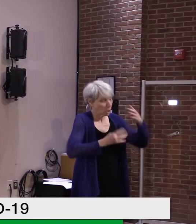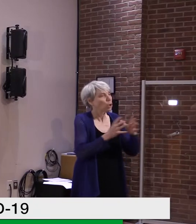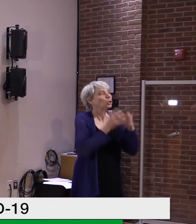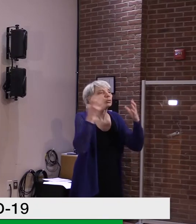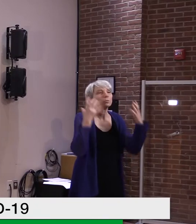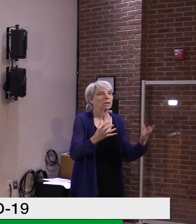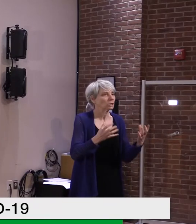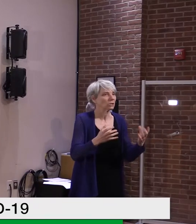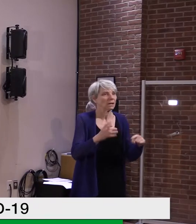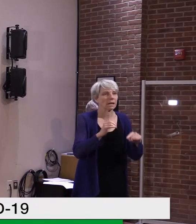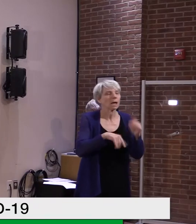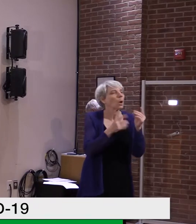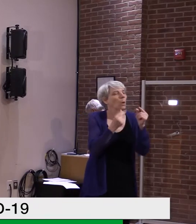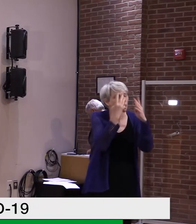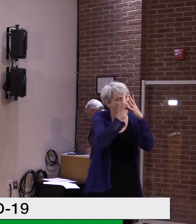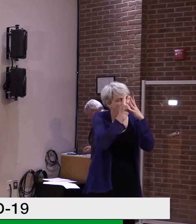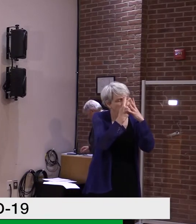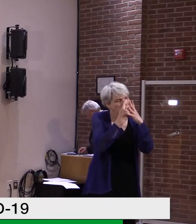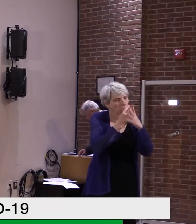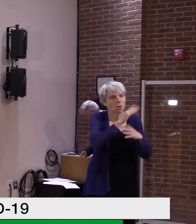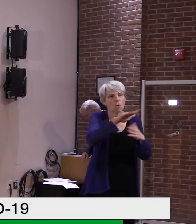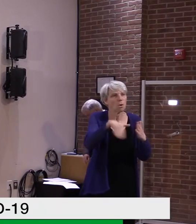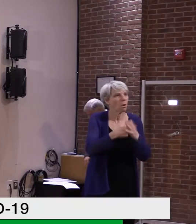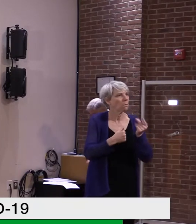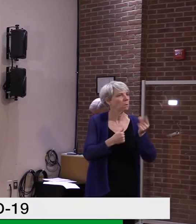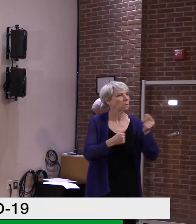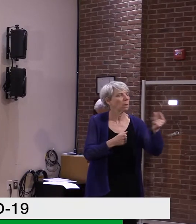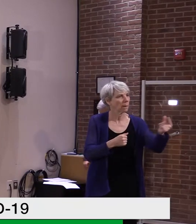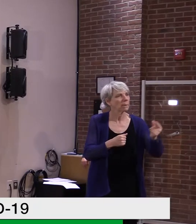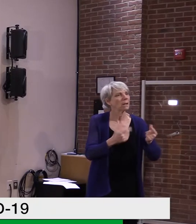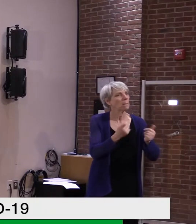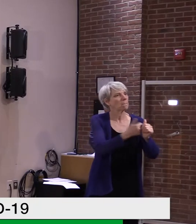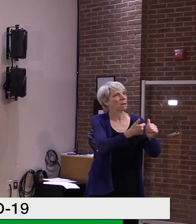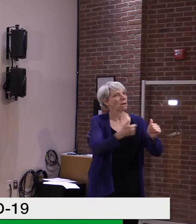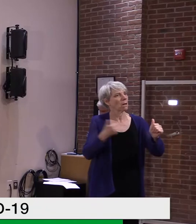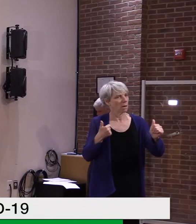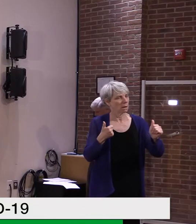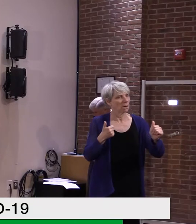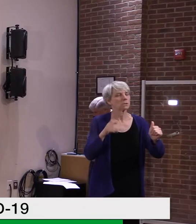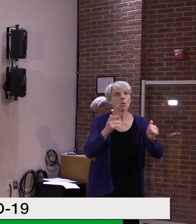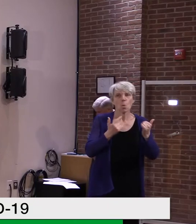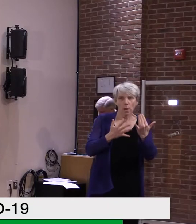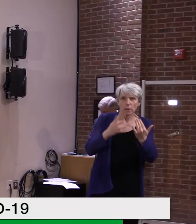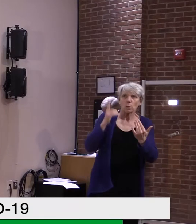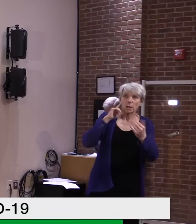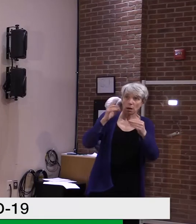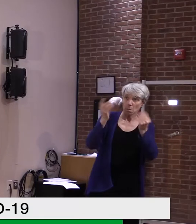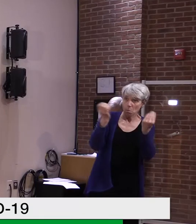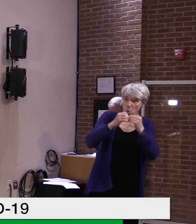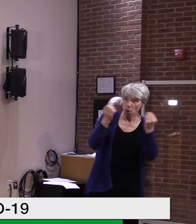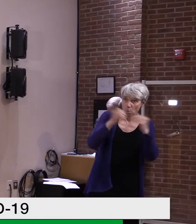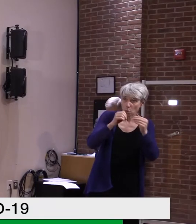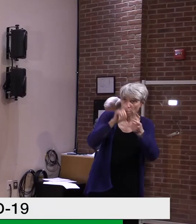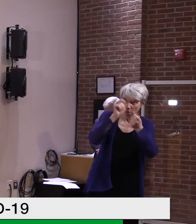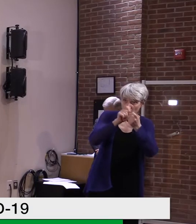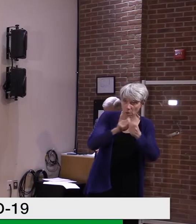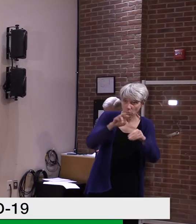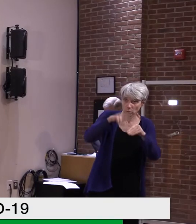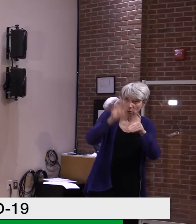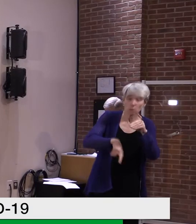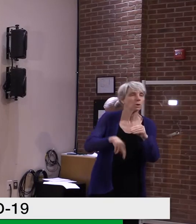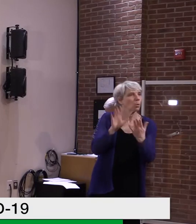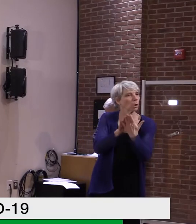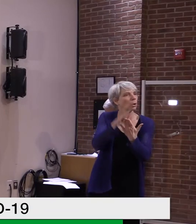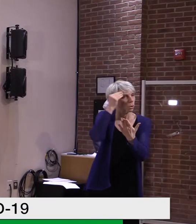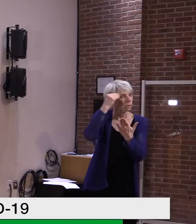a real-time, rapid fashion. So we still have to learn from that. But the reality is, we're